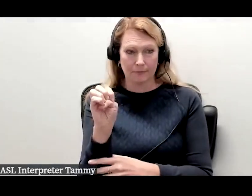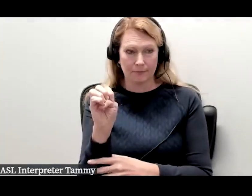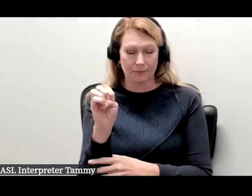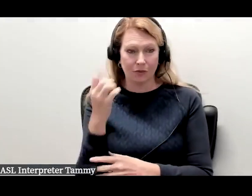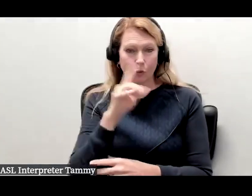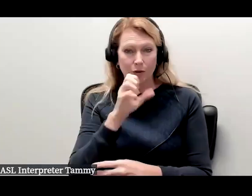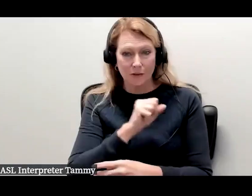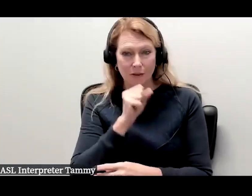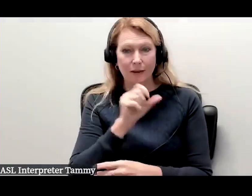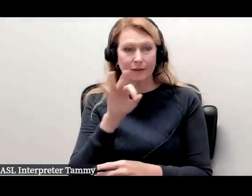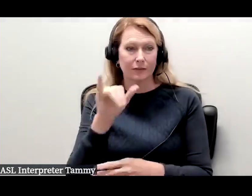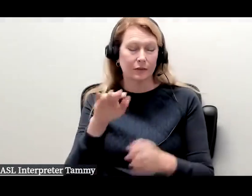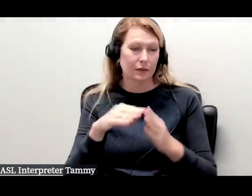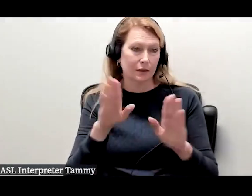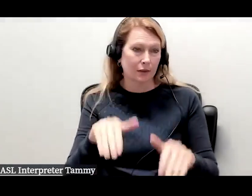age of the house.